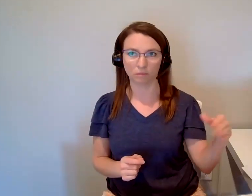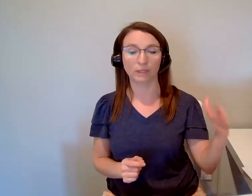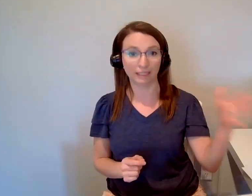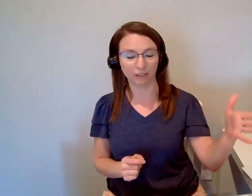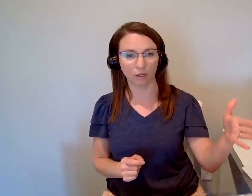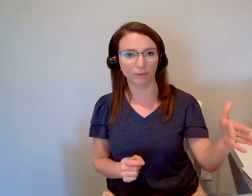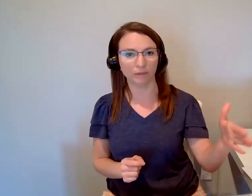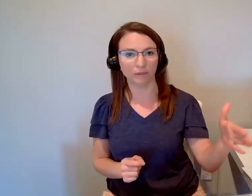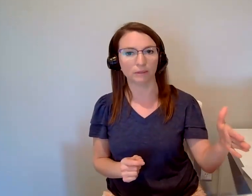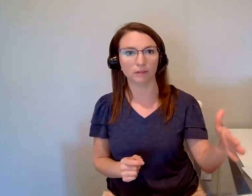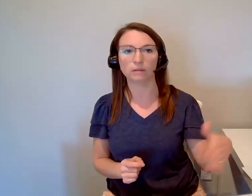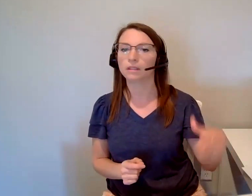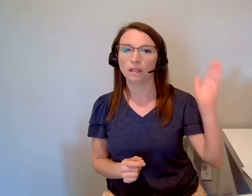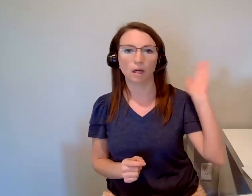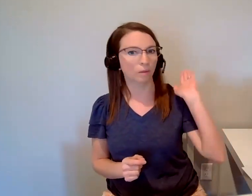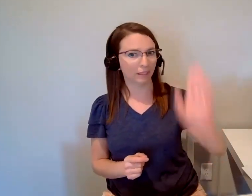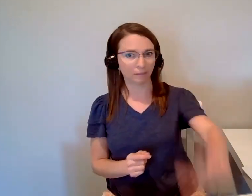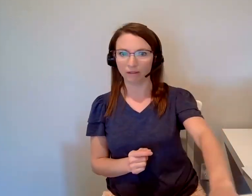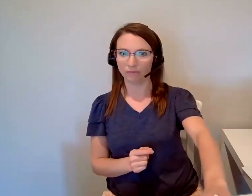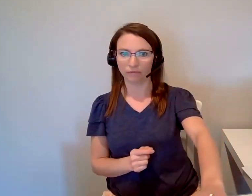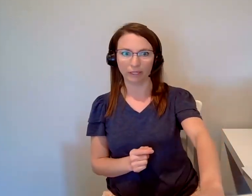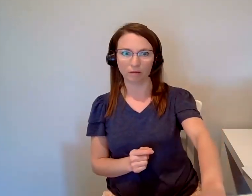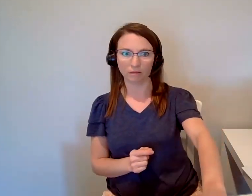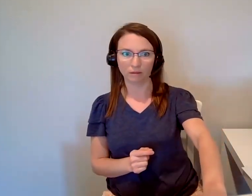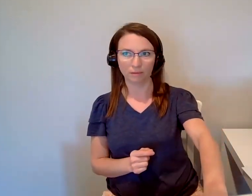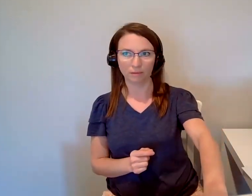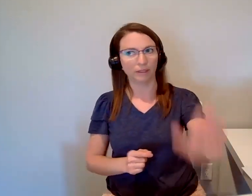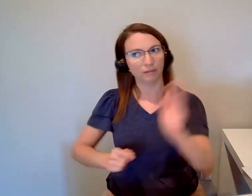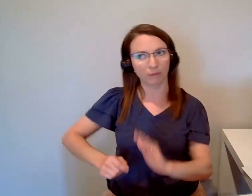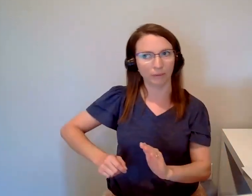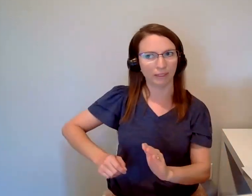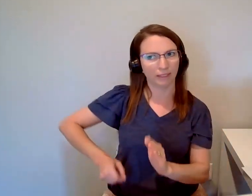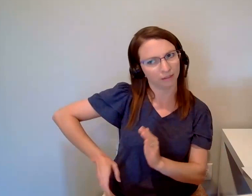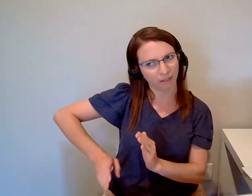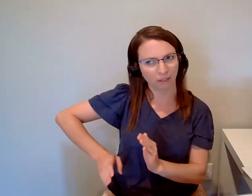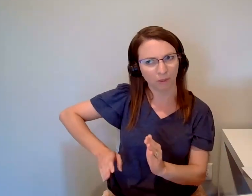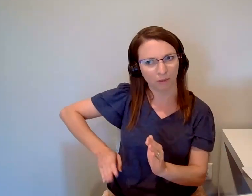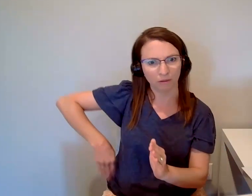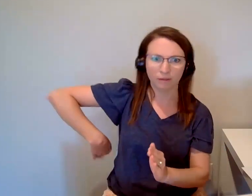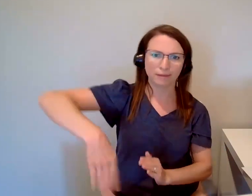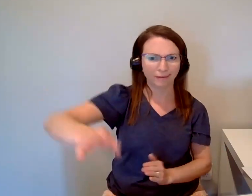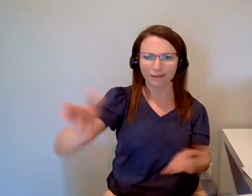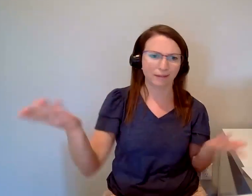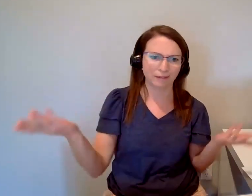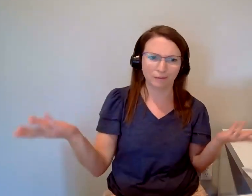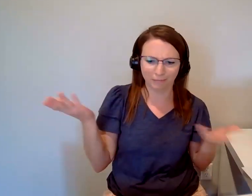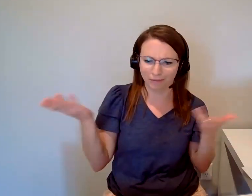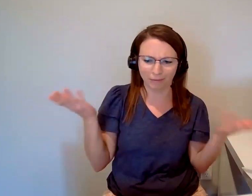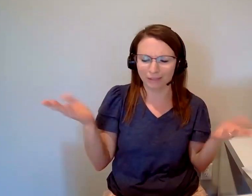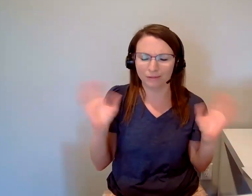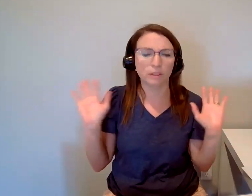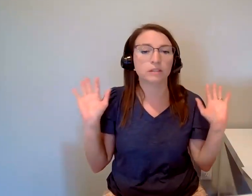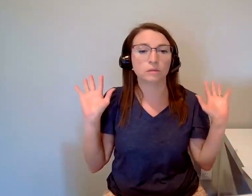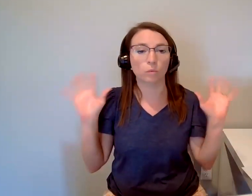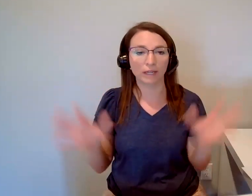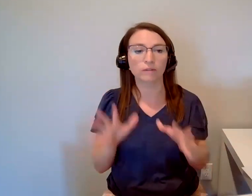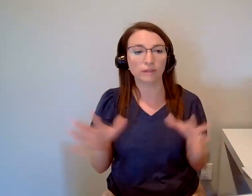I did cartwheels when I was little, I always had my left foot out. But then if I wanted to kick a soccer ball, I kicked with my right. So it's whatever feels